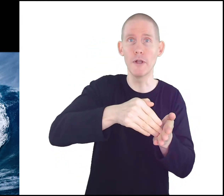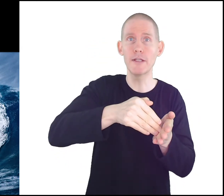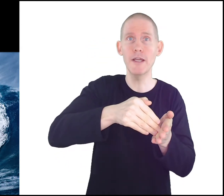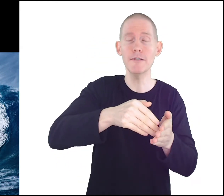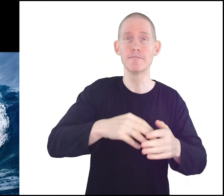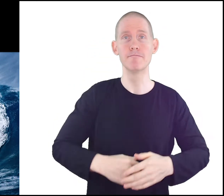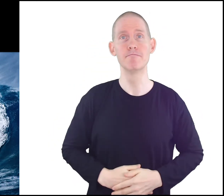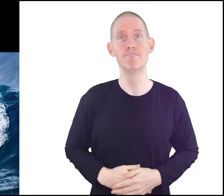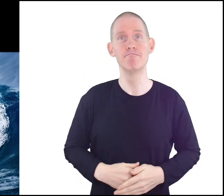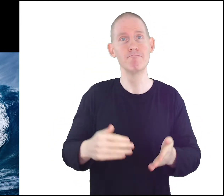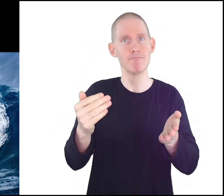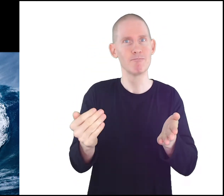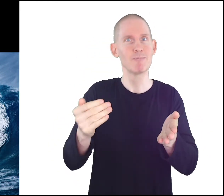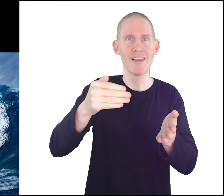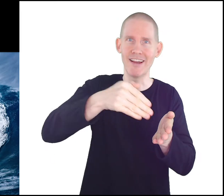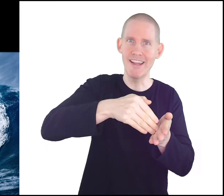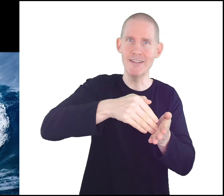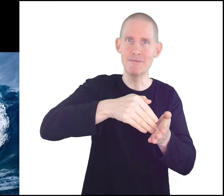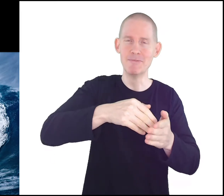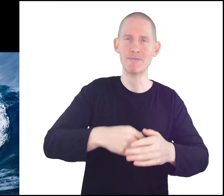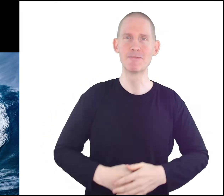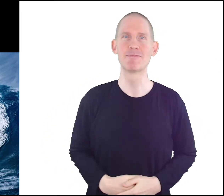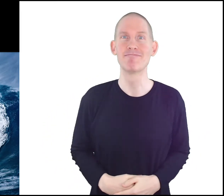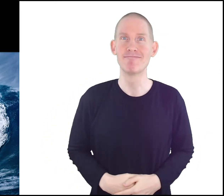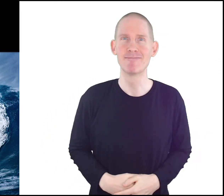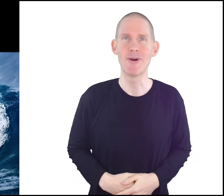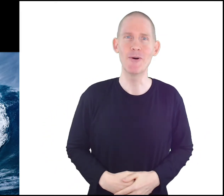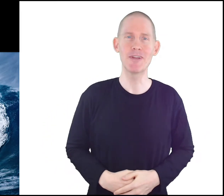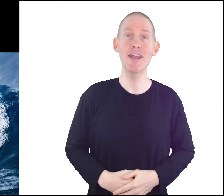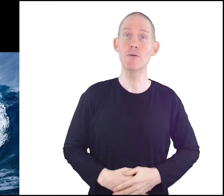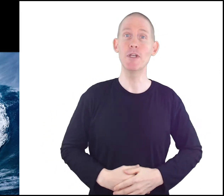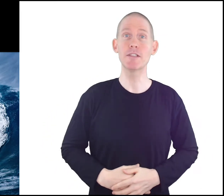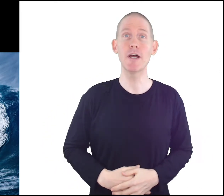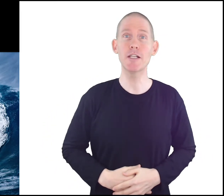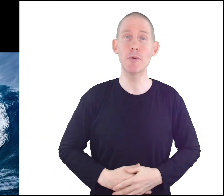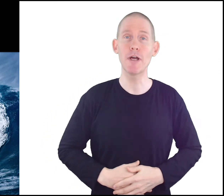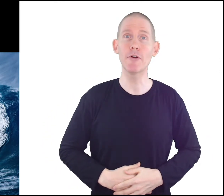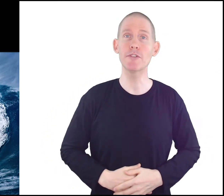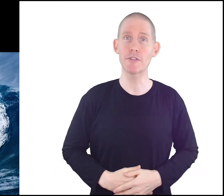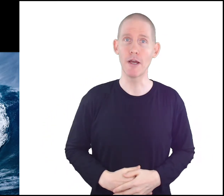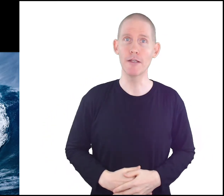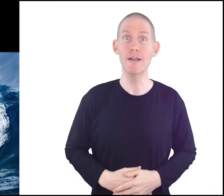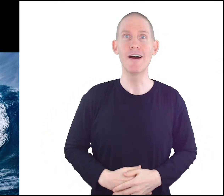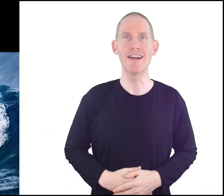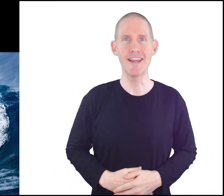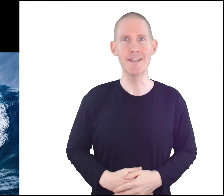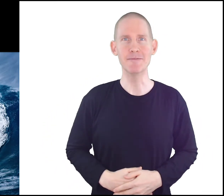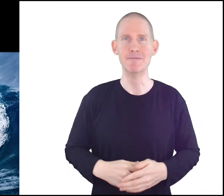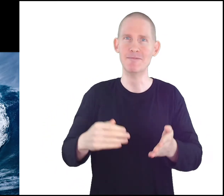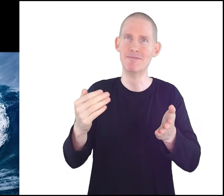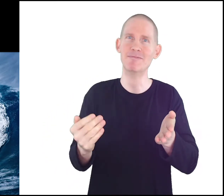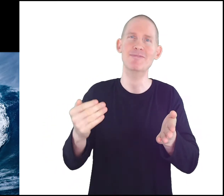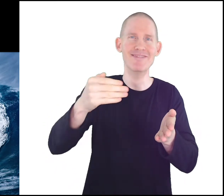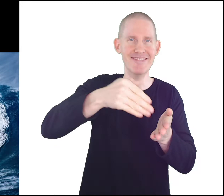that. Again. Okay, we just talked about how to sign again.